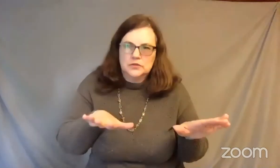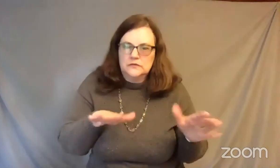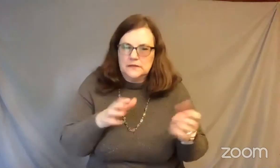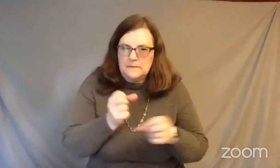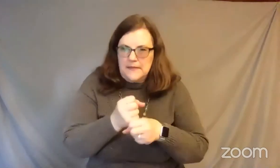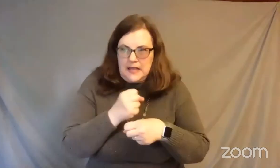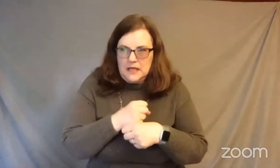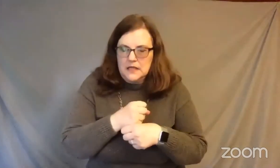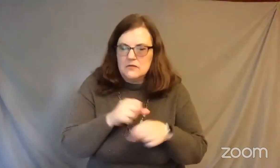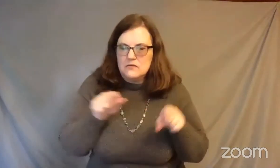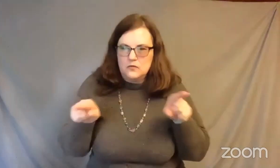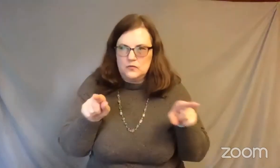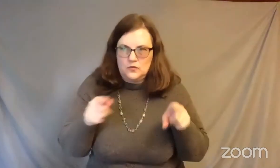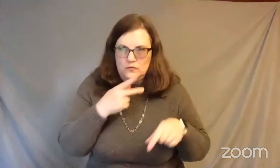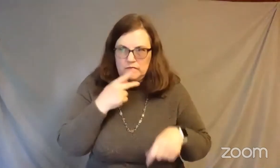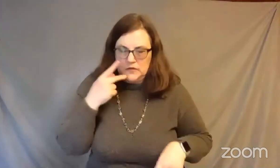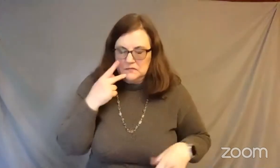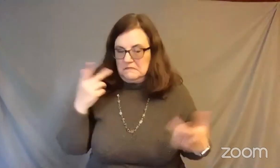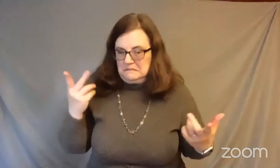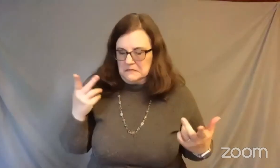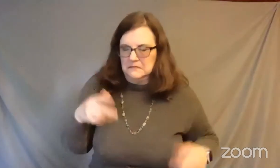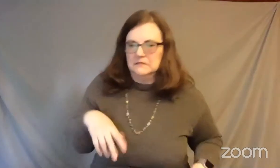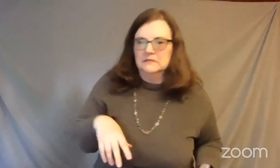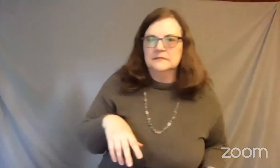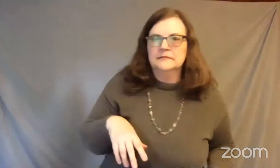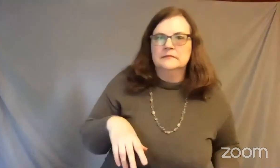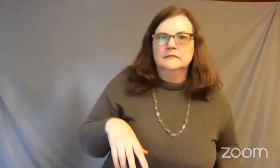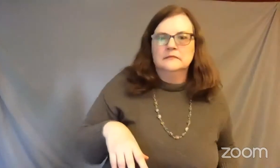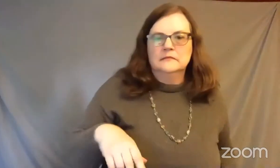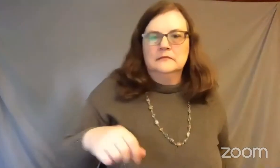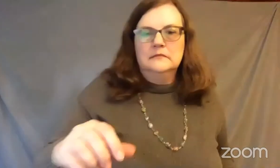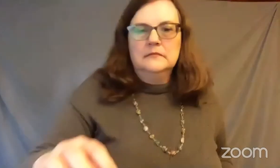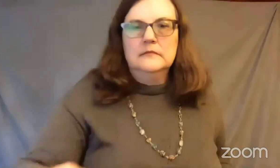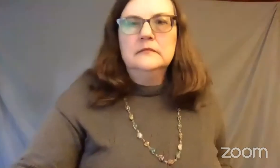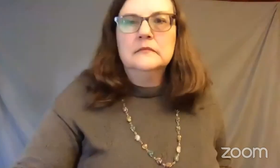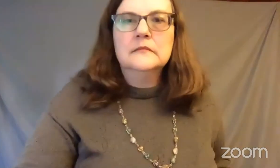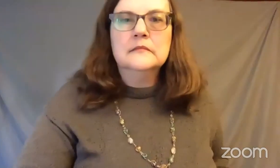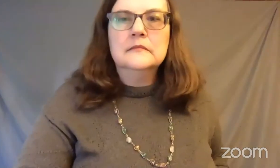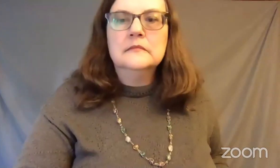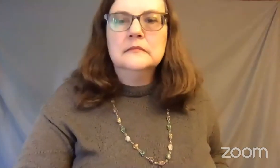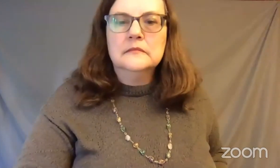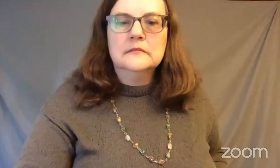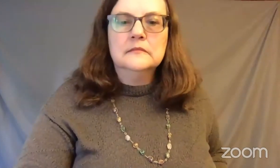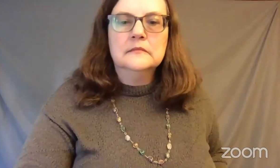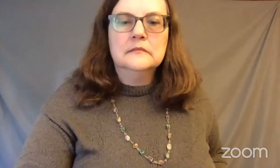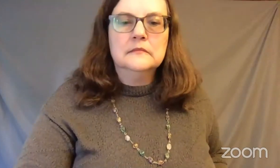We were looking for what kinds of errors we might see in their language production.